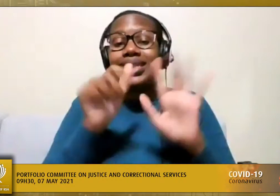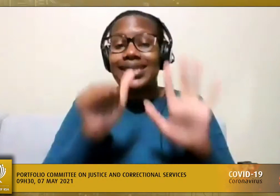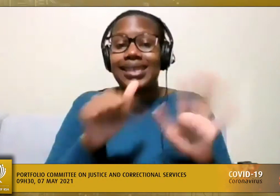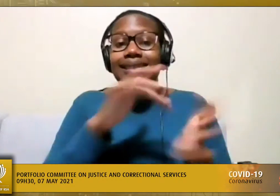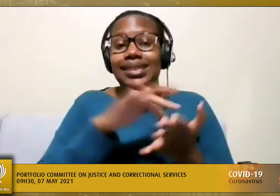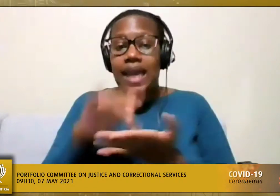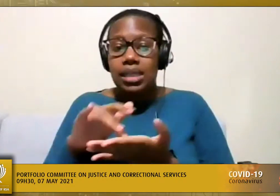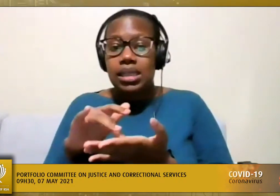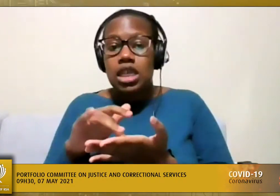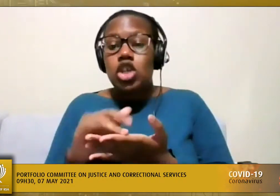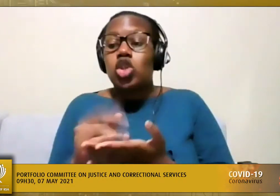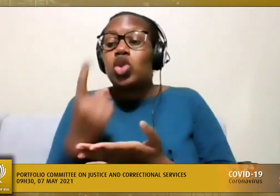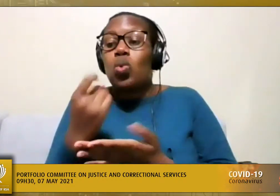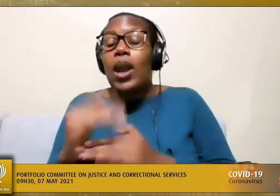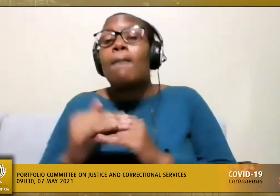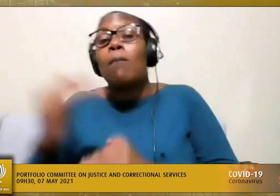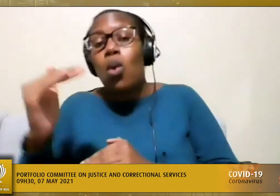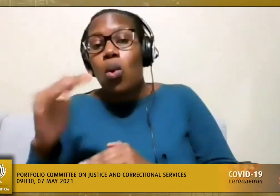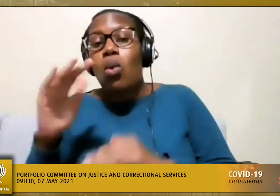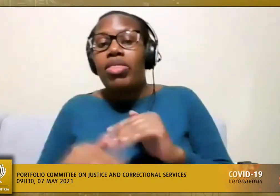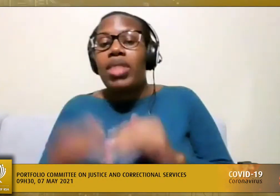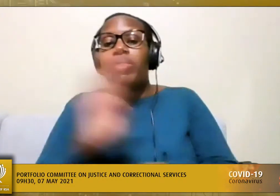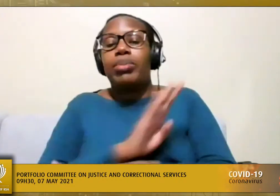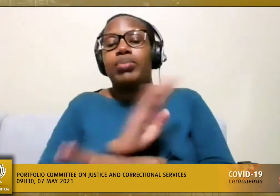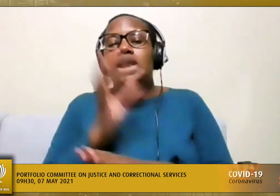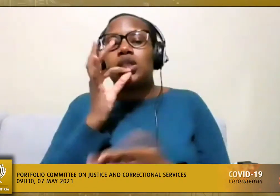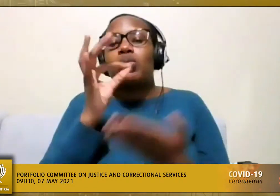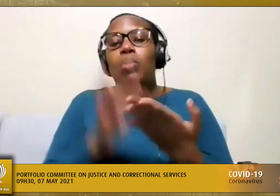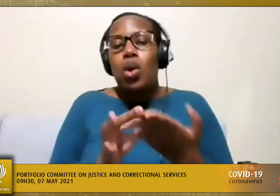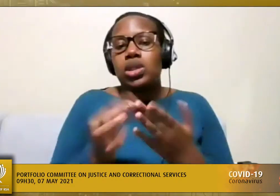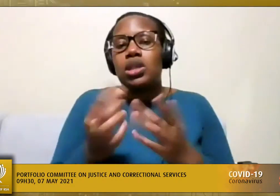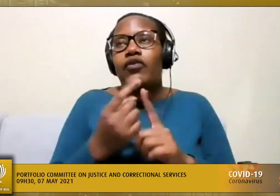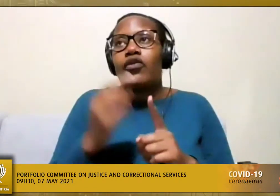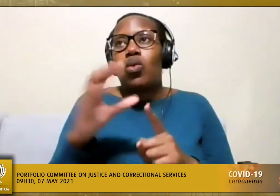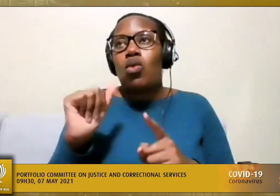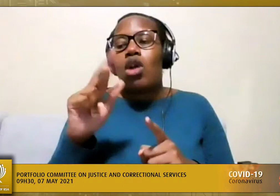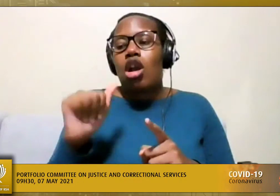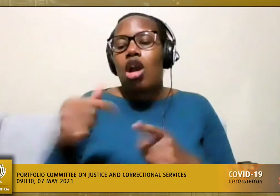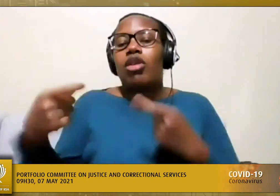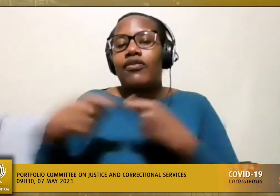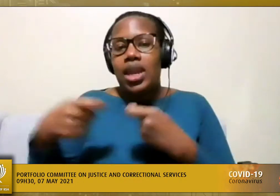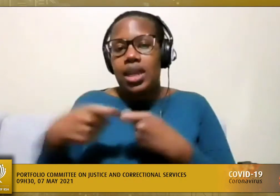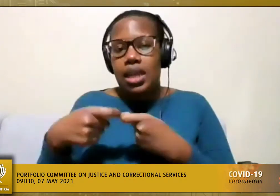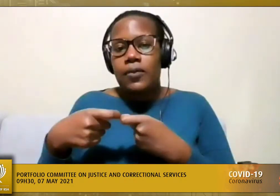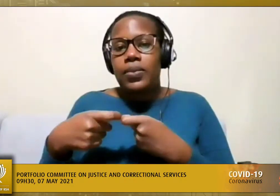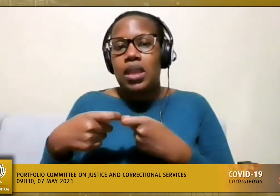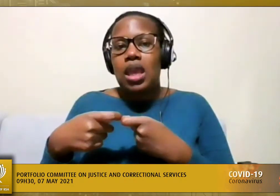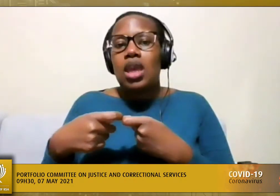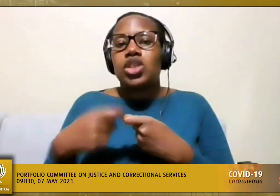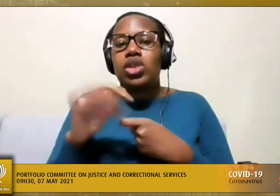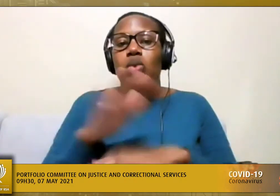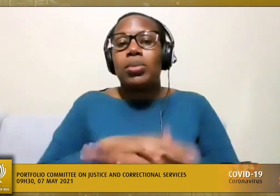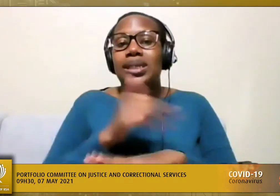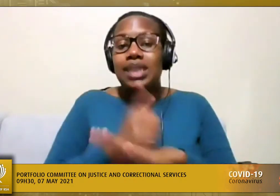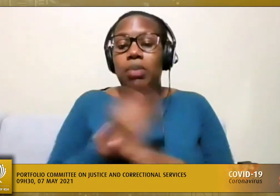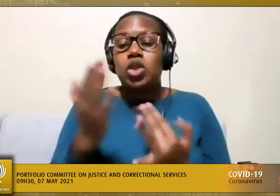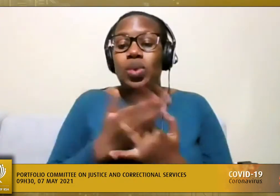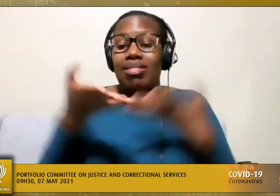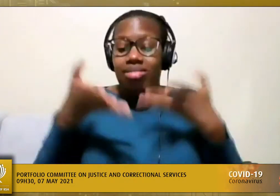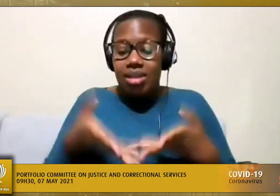one more than what the business proposal for the Carter funding um expected of us for that to be established within this financial